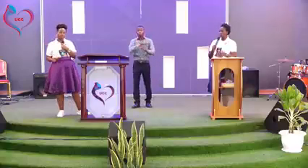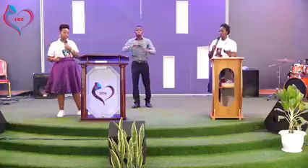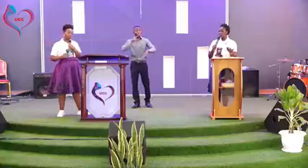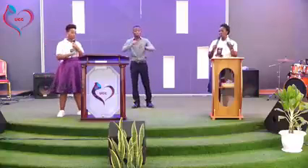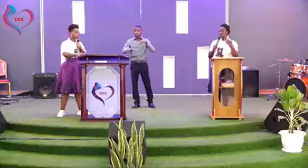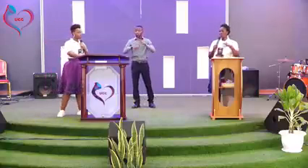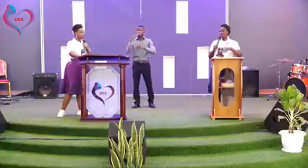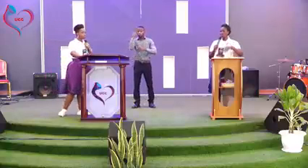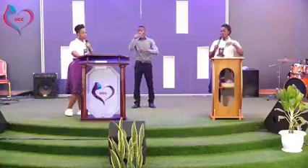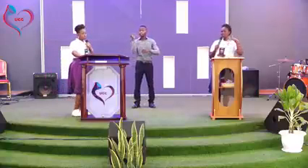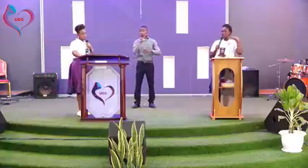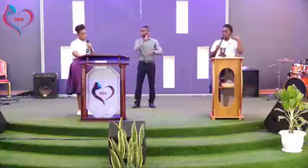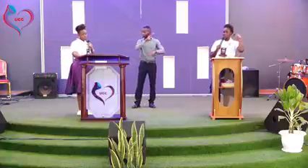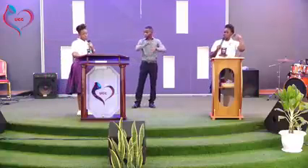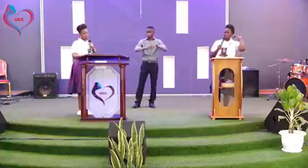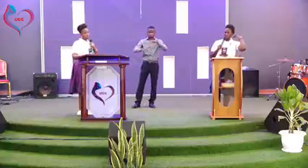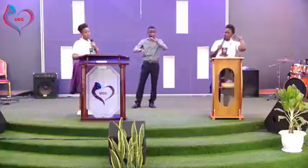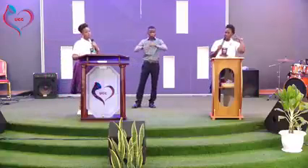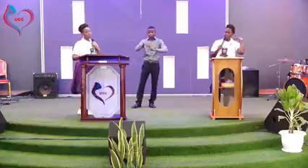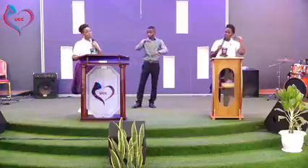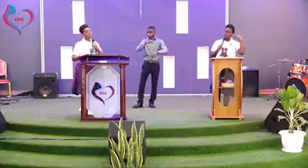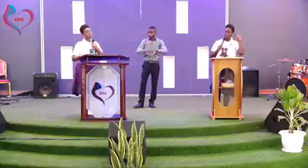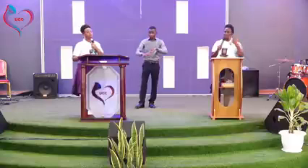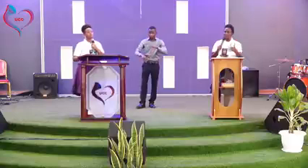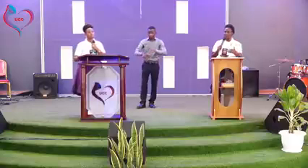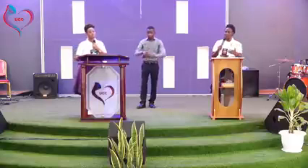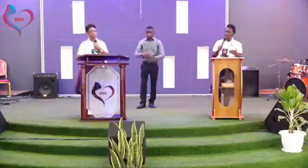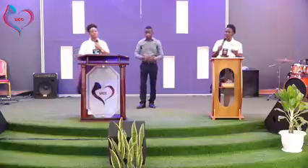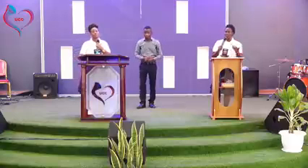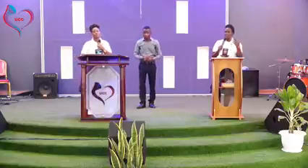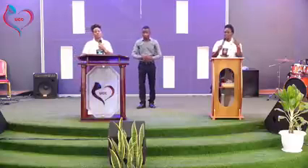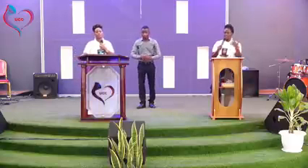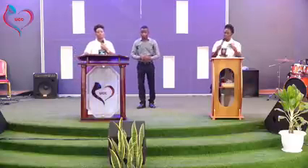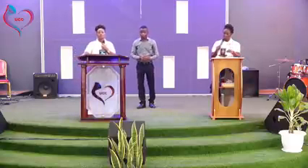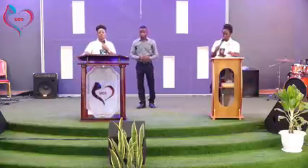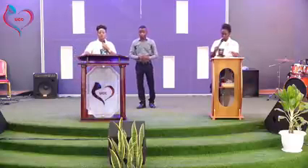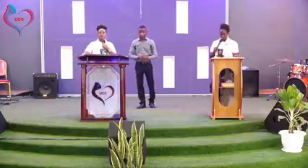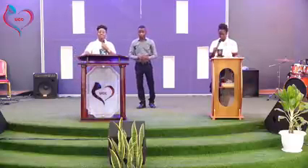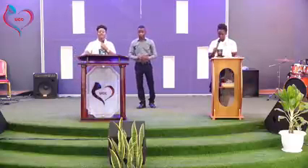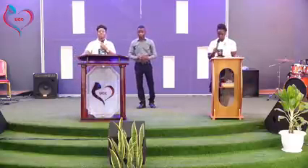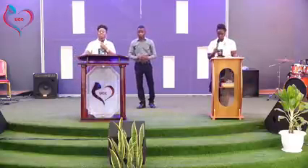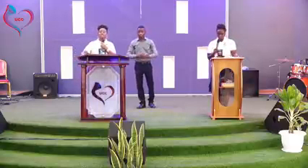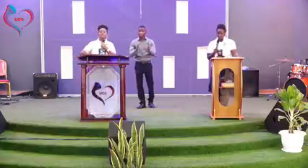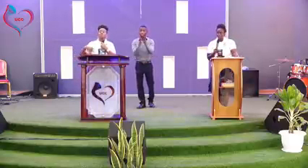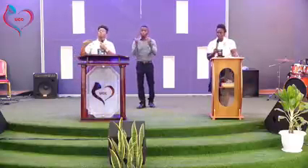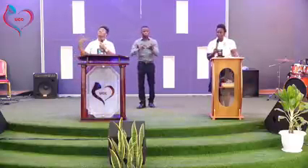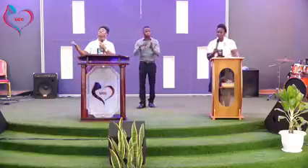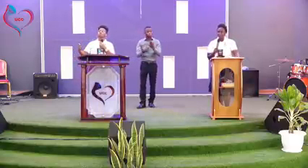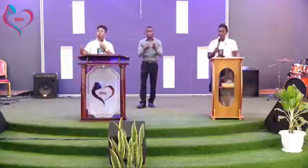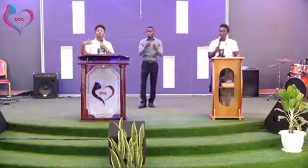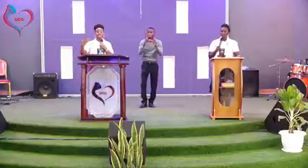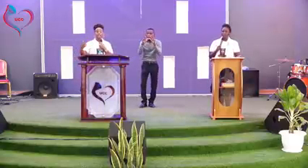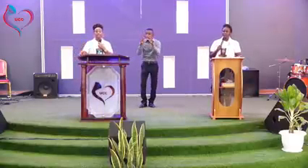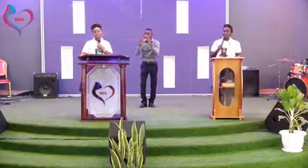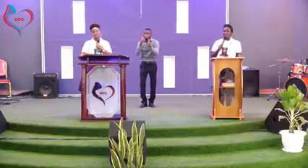that. Ono Kristo gwe tugambi bwanta ine enviri empanvu ngalabi kwa bulungi. Those are images that we were